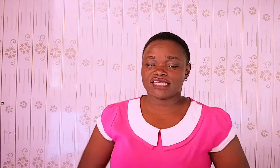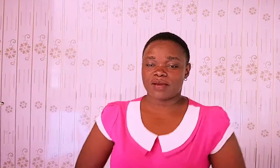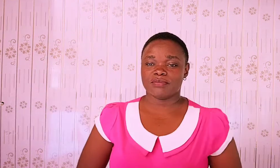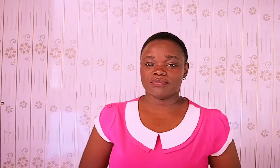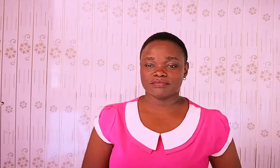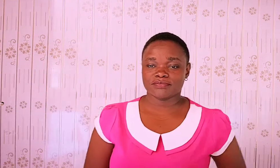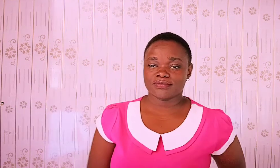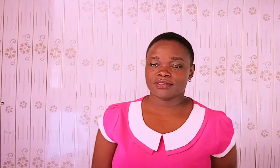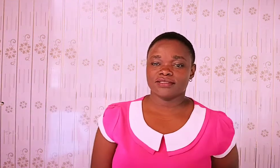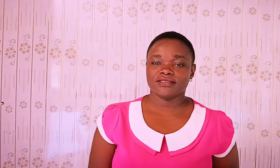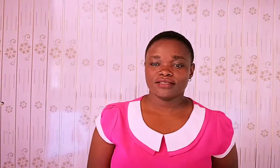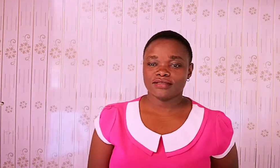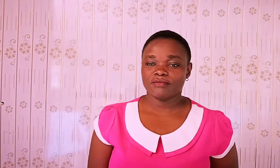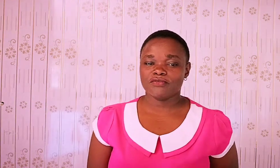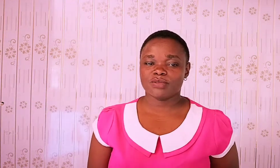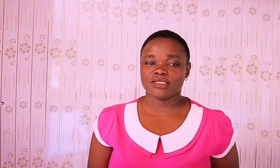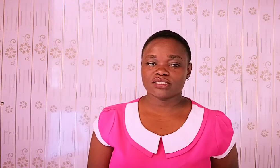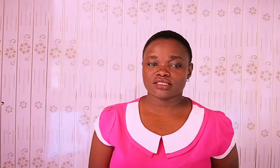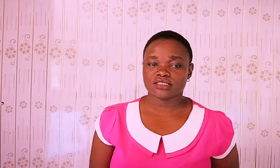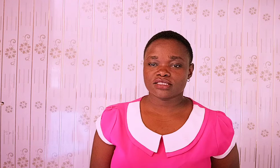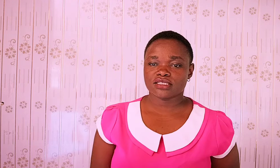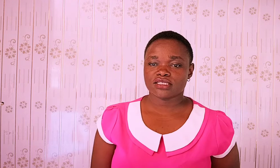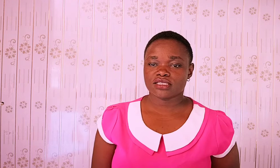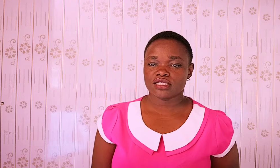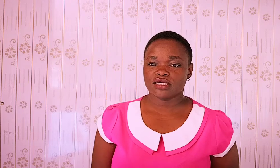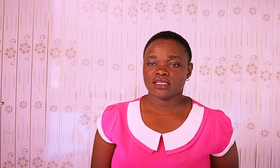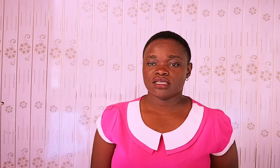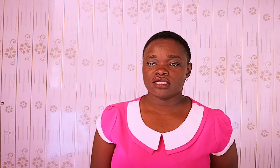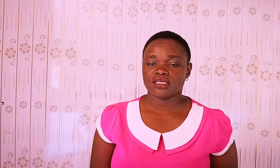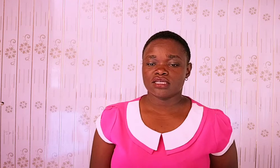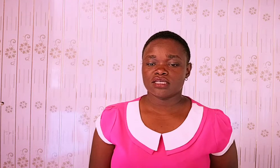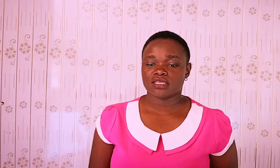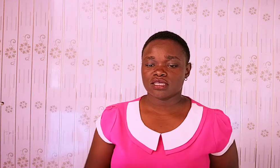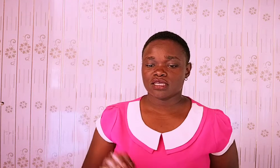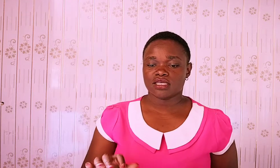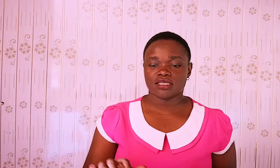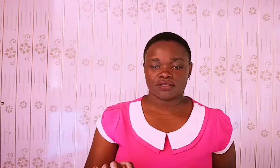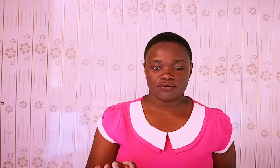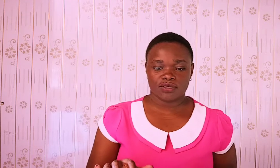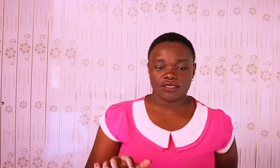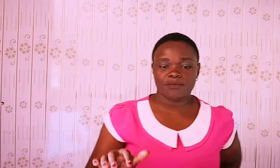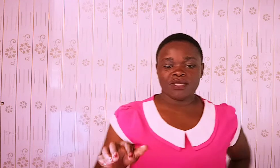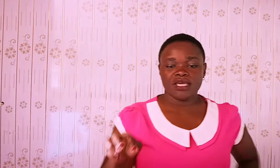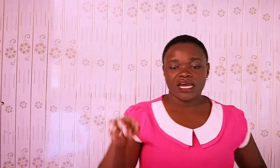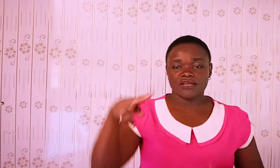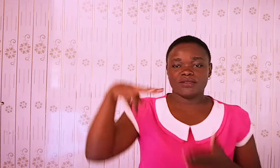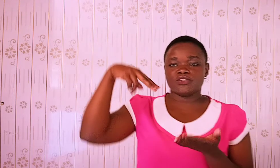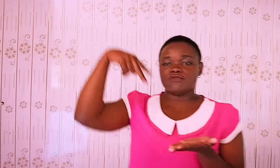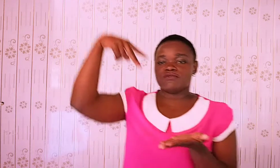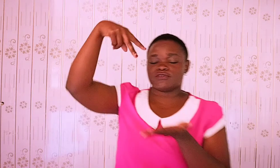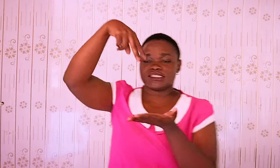up. Movement. The movement is the sliding it up. Okay. And what of